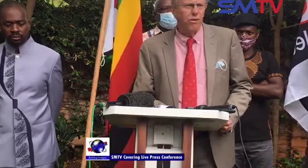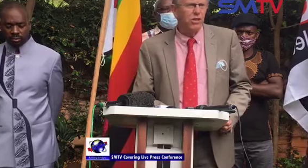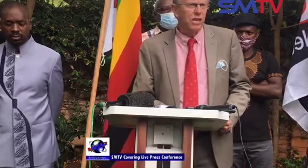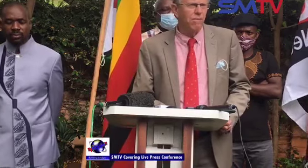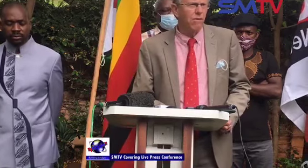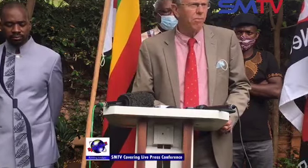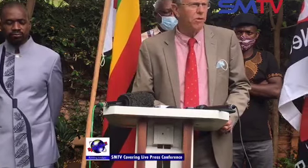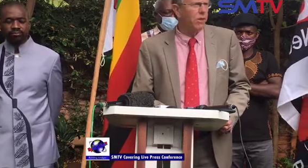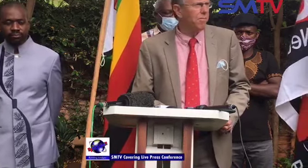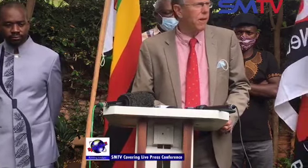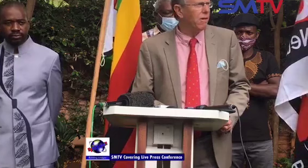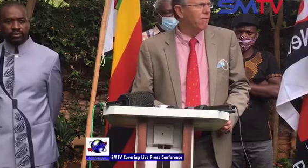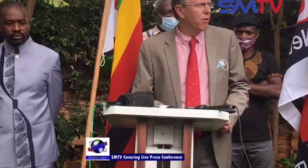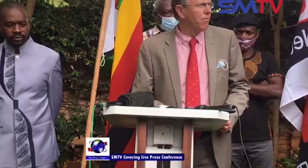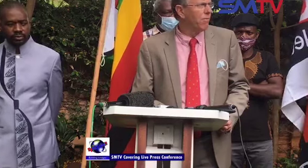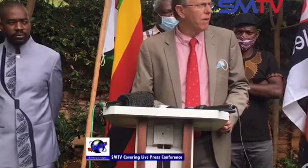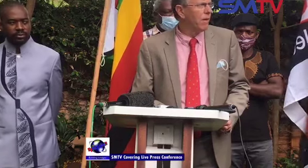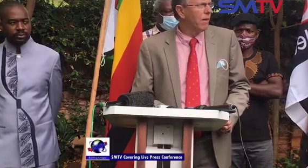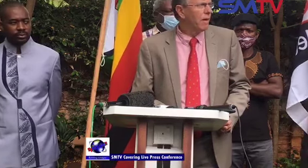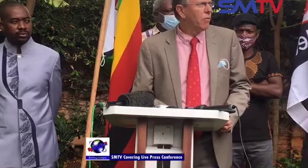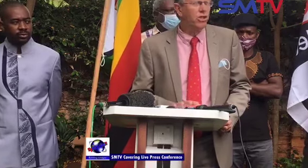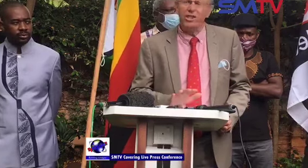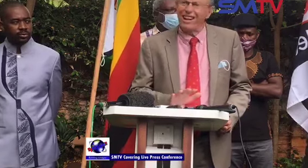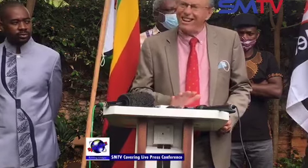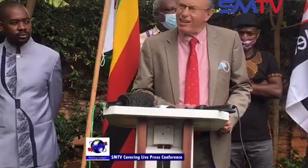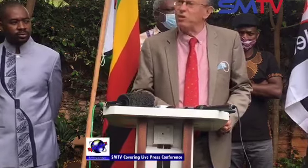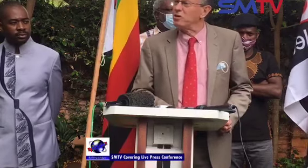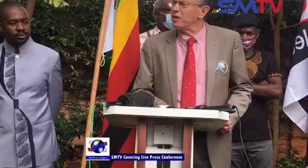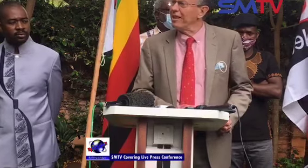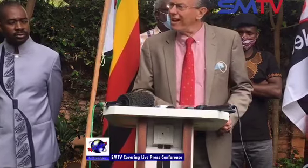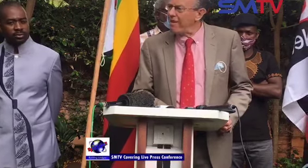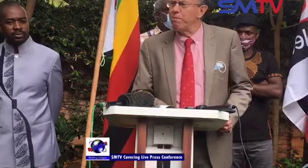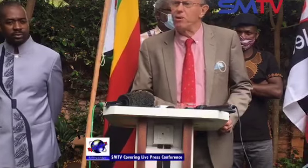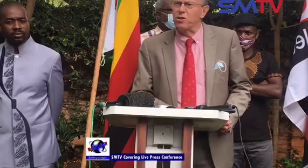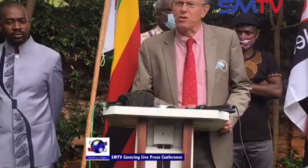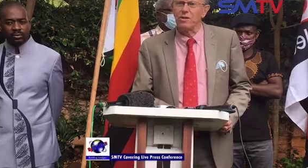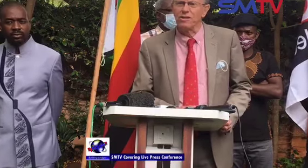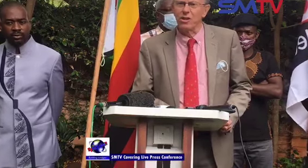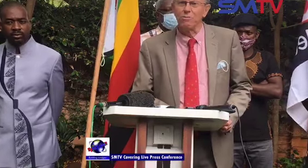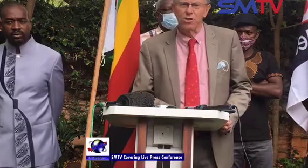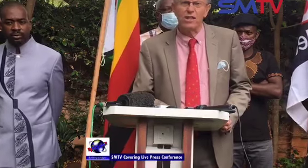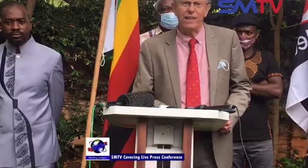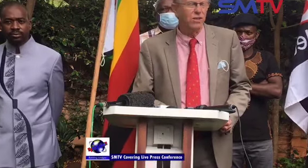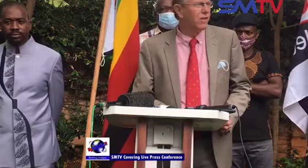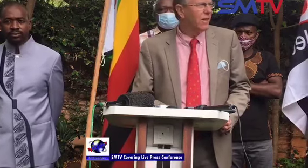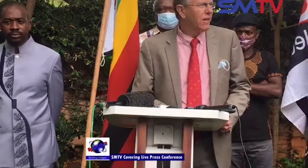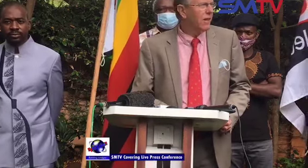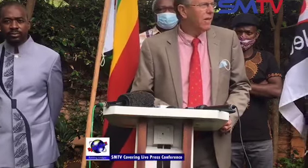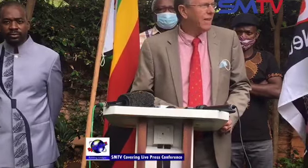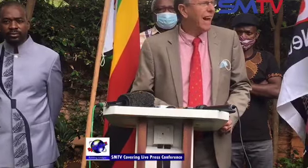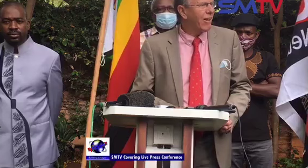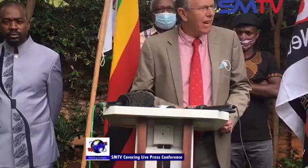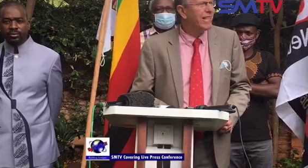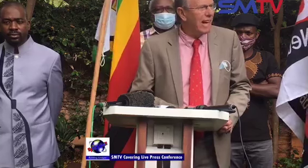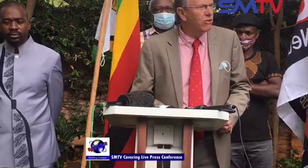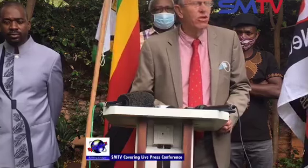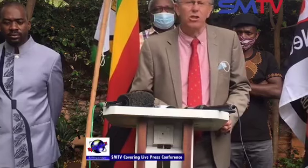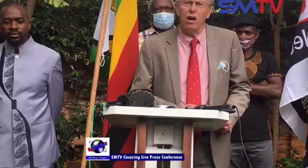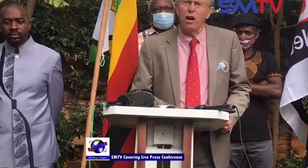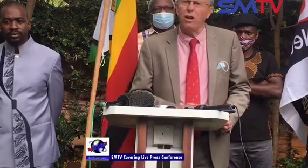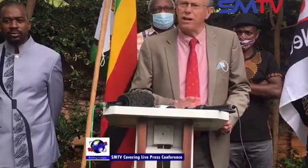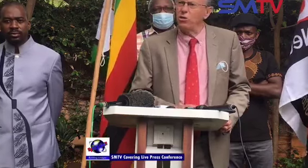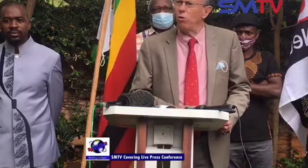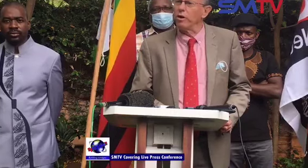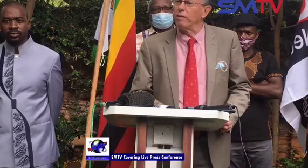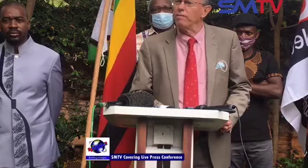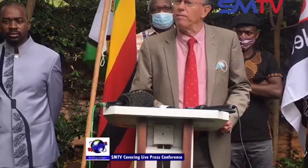have received from this independent firm, which in essence, in layperson's terms, states that our accounts